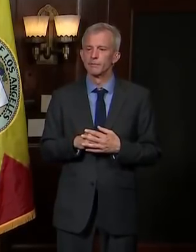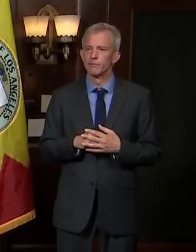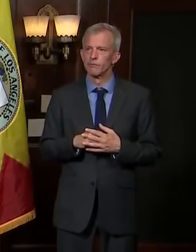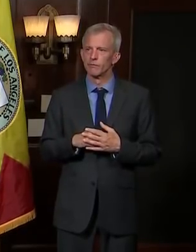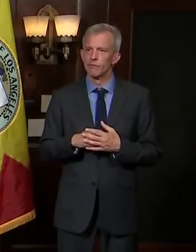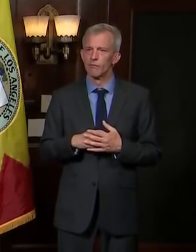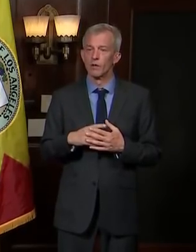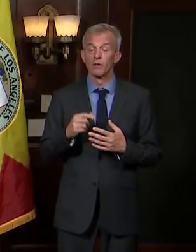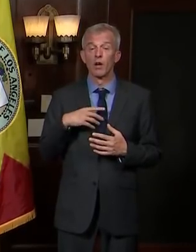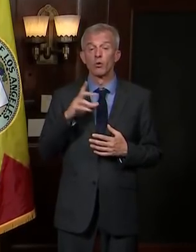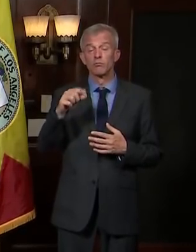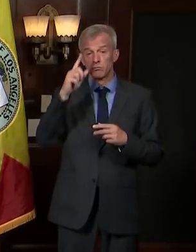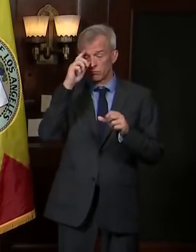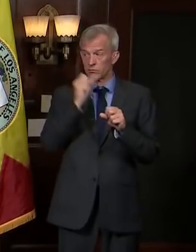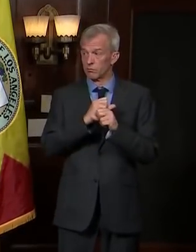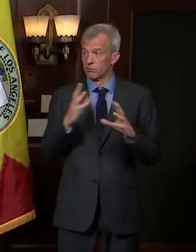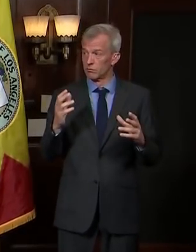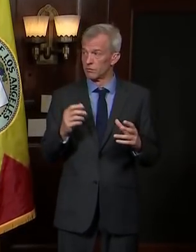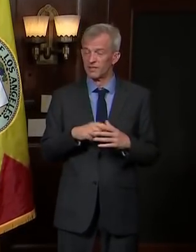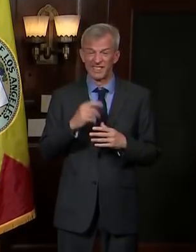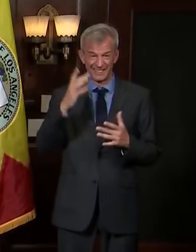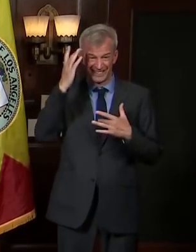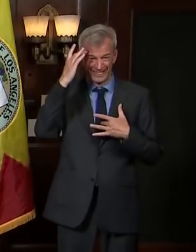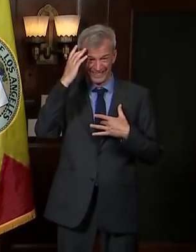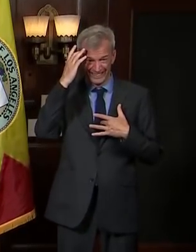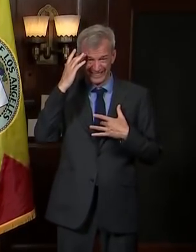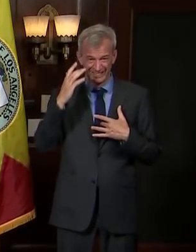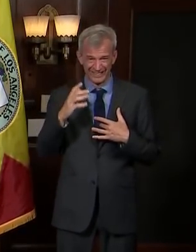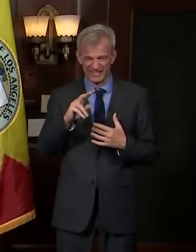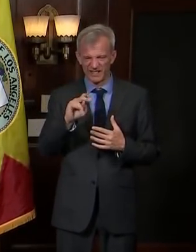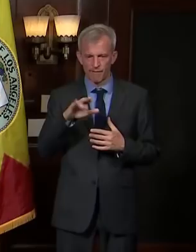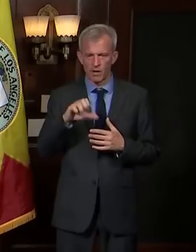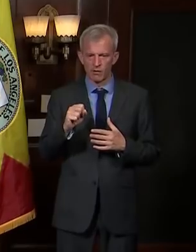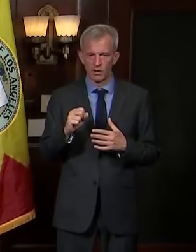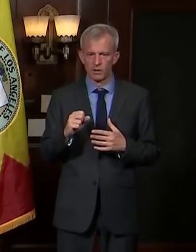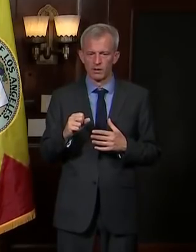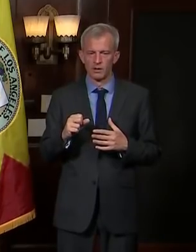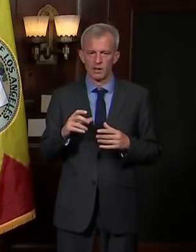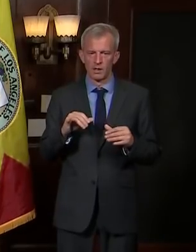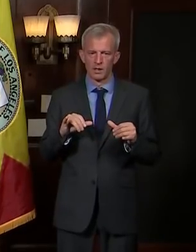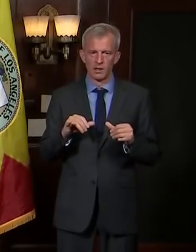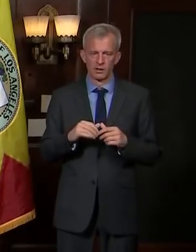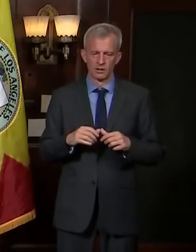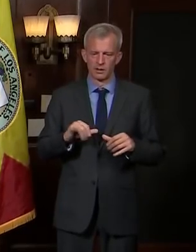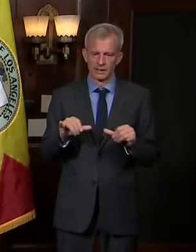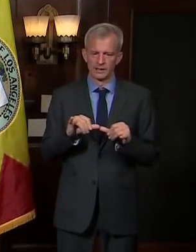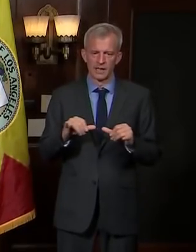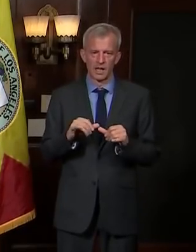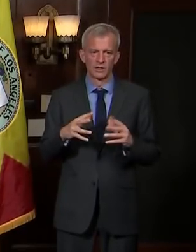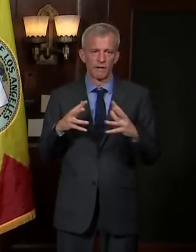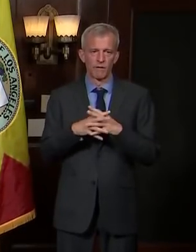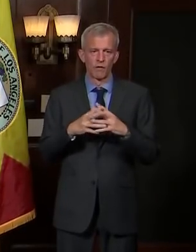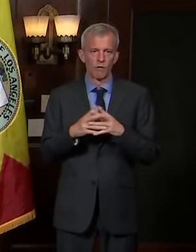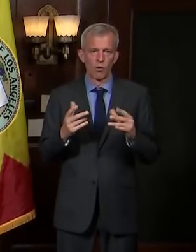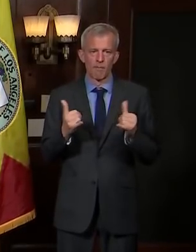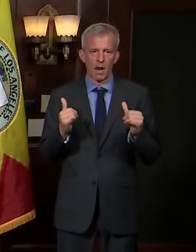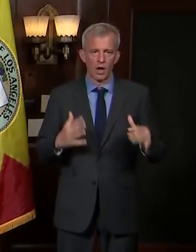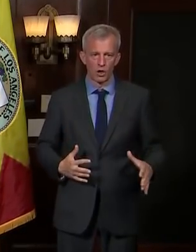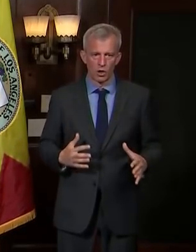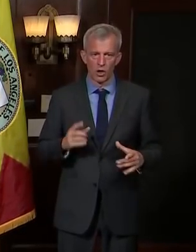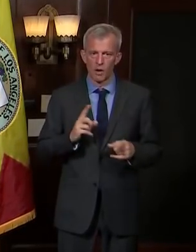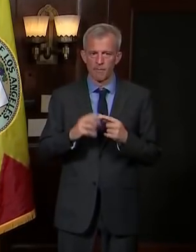Imagine that a micron, this virus, is the size of a football player. and the masks have holes the size of a